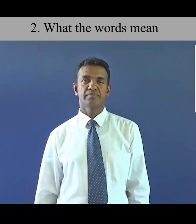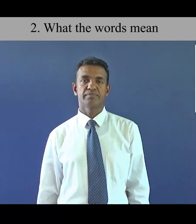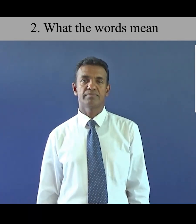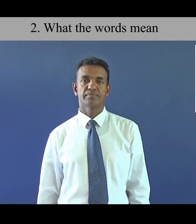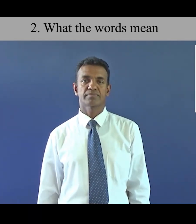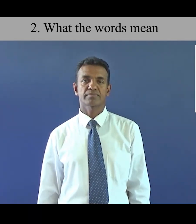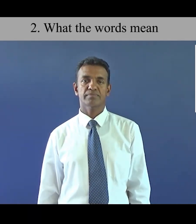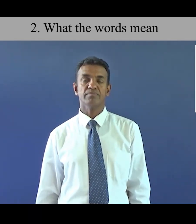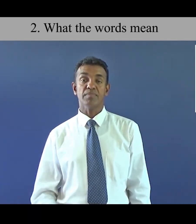What the words mean.